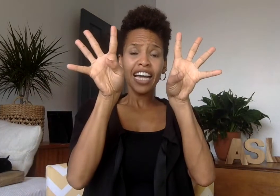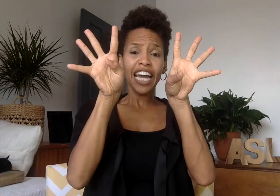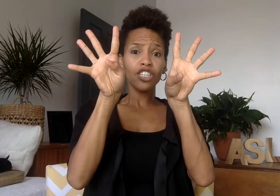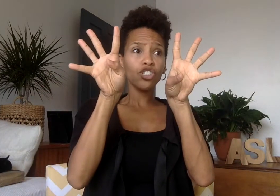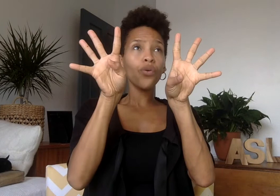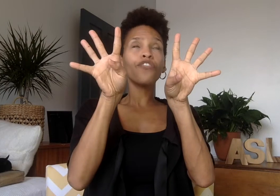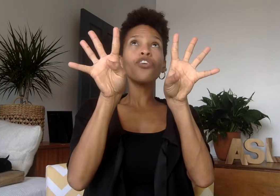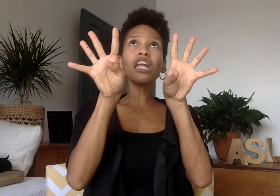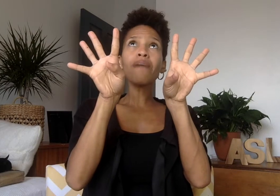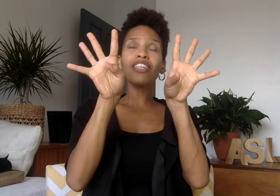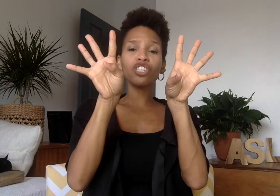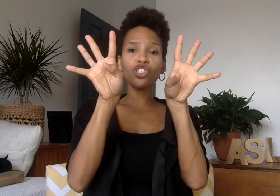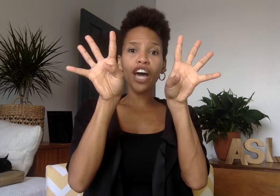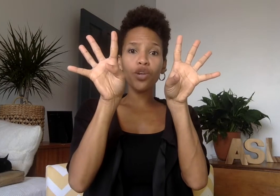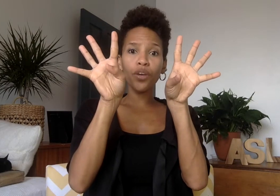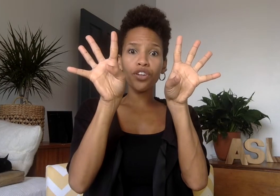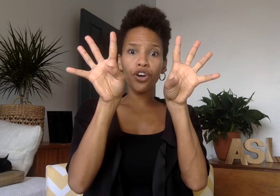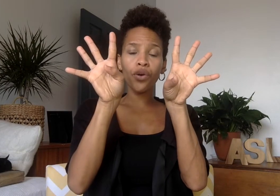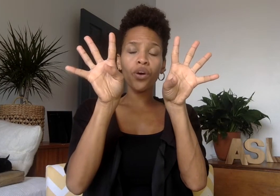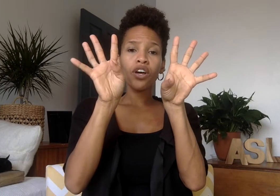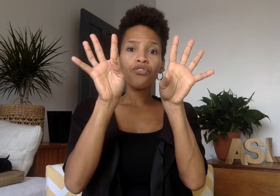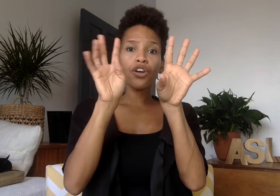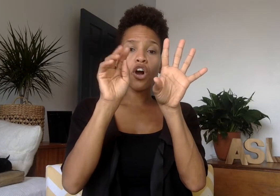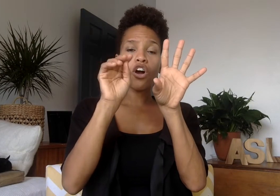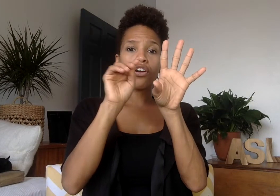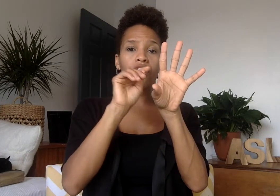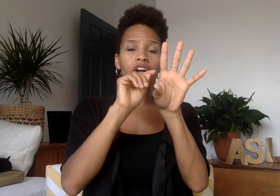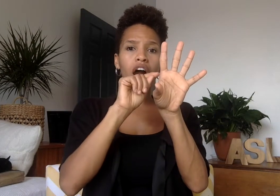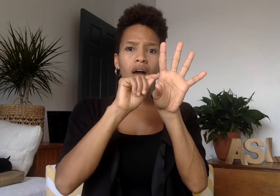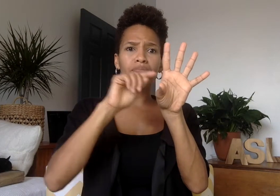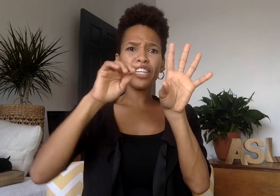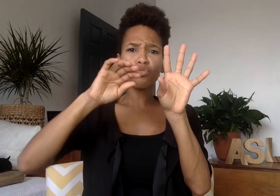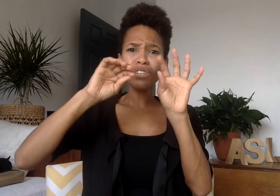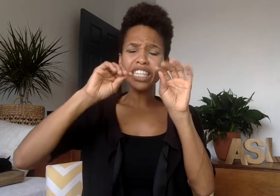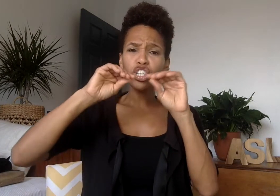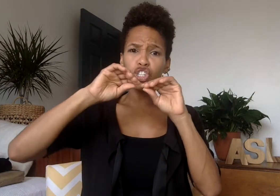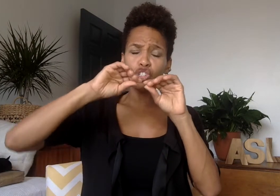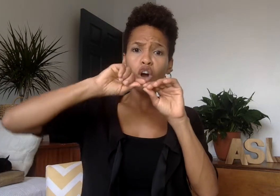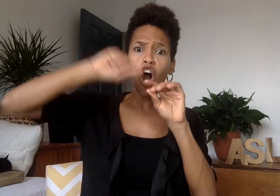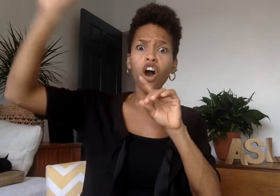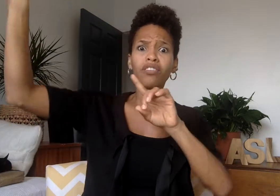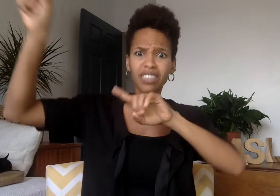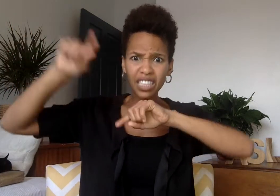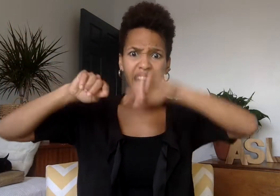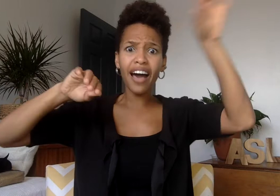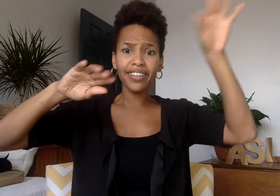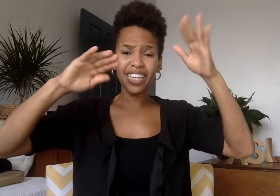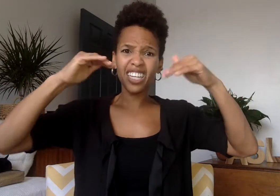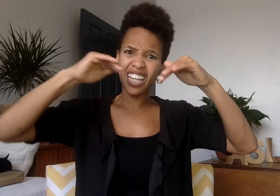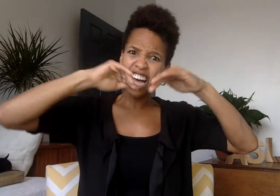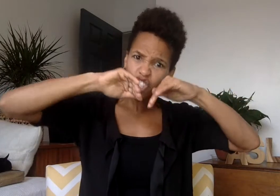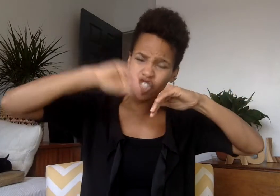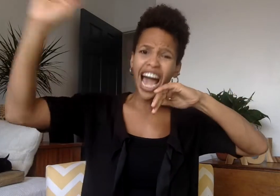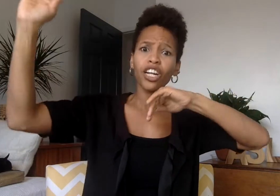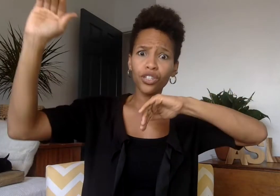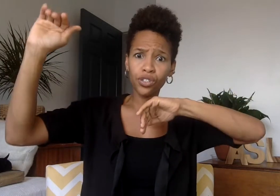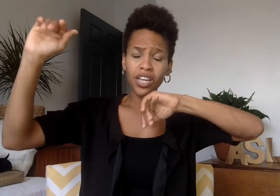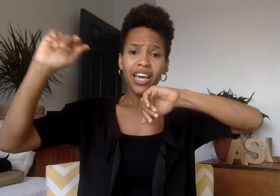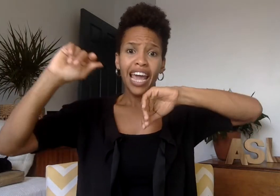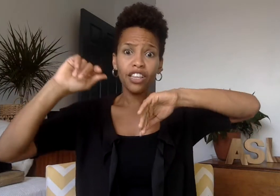And so if you can imagine a shattered window, there are these really strong lines, like the glass shatters, and there